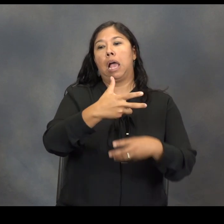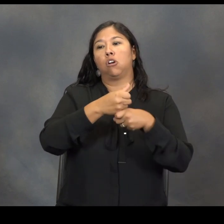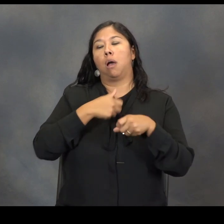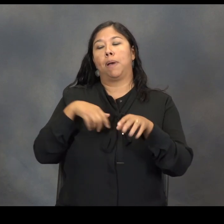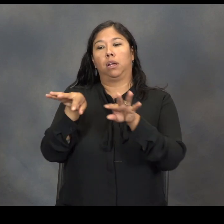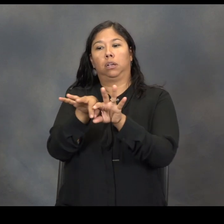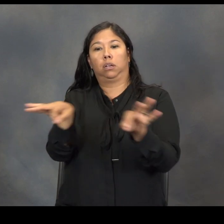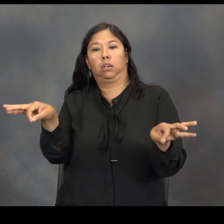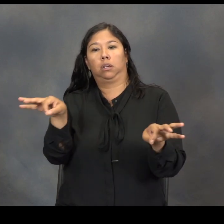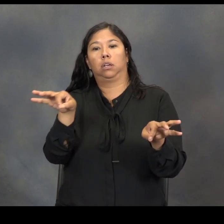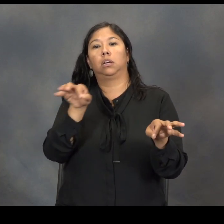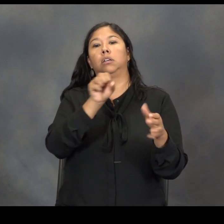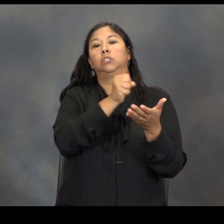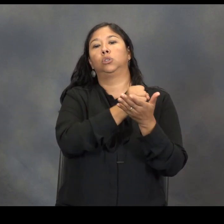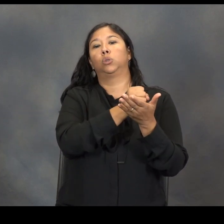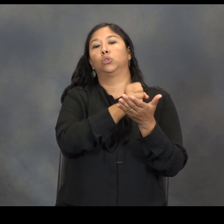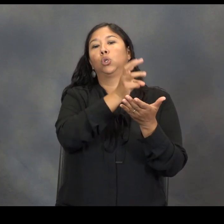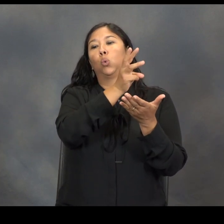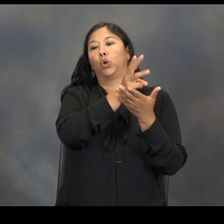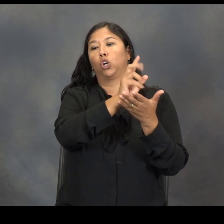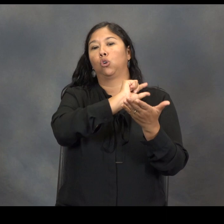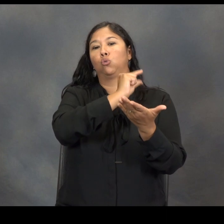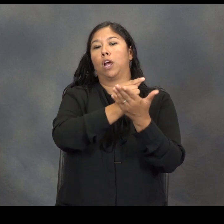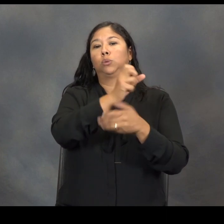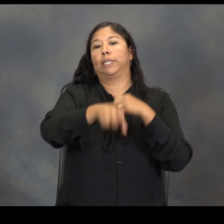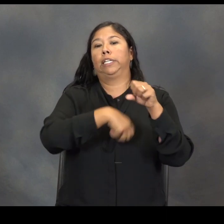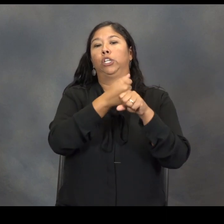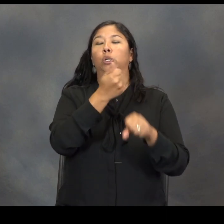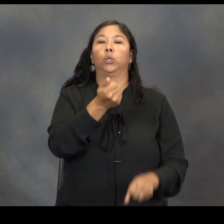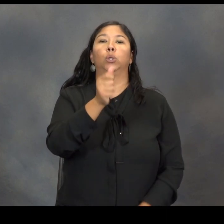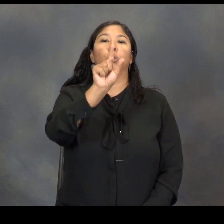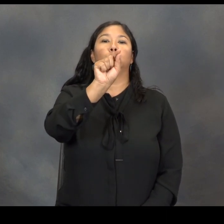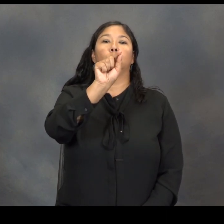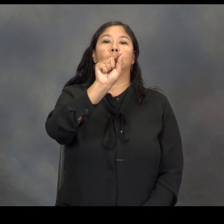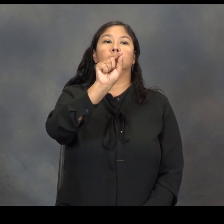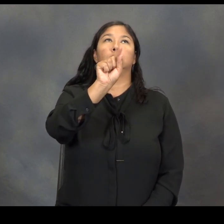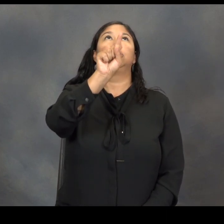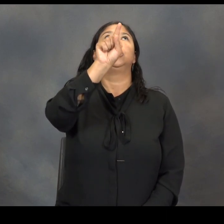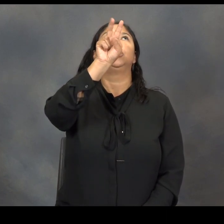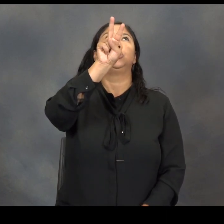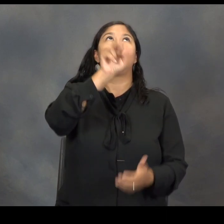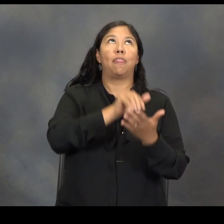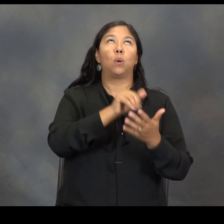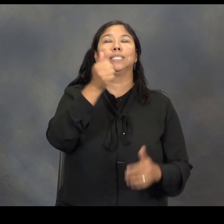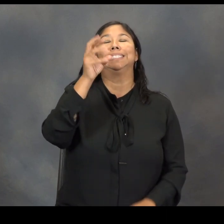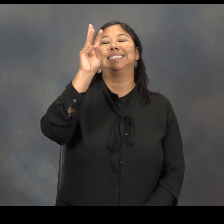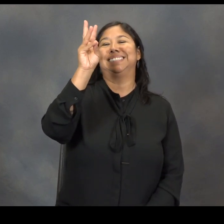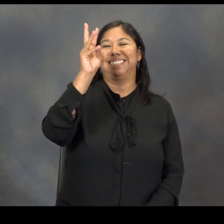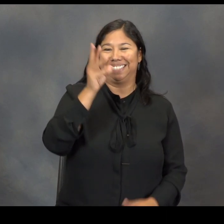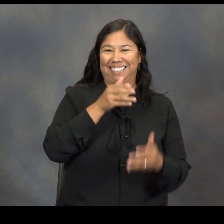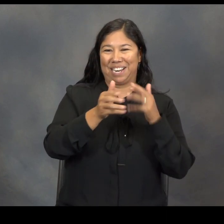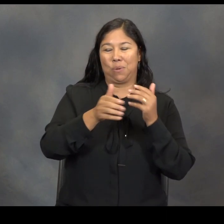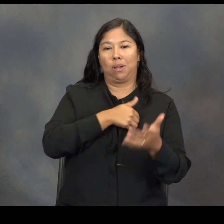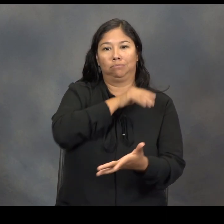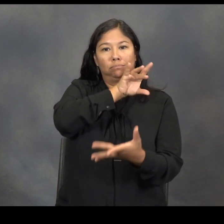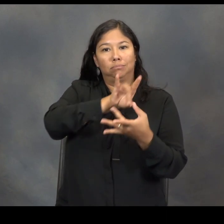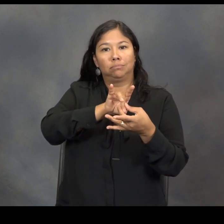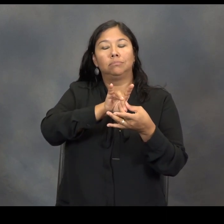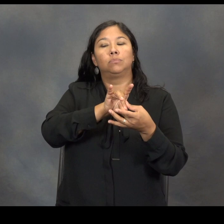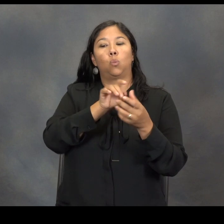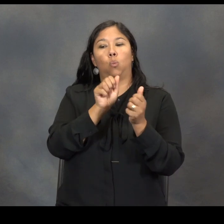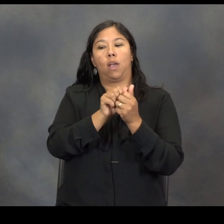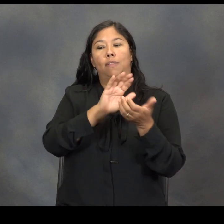in social work, graduated in 2016. Got connected with community action through